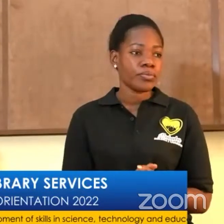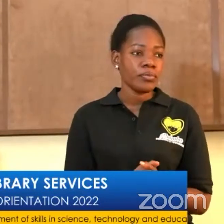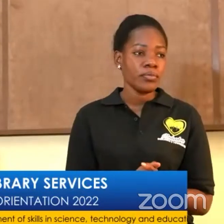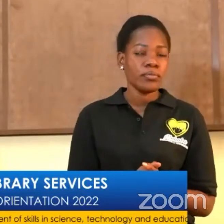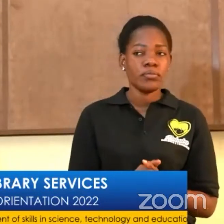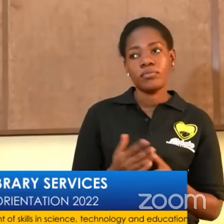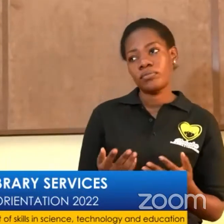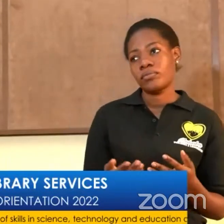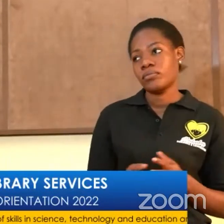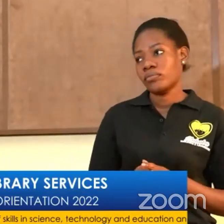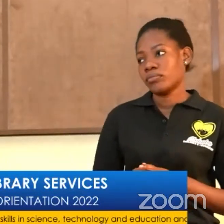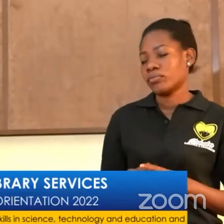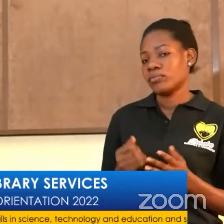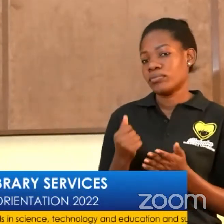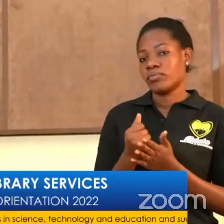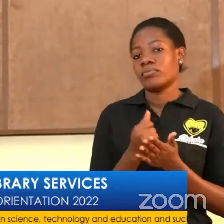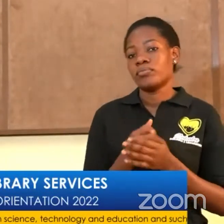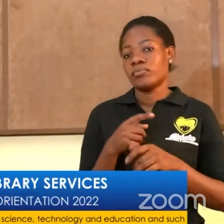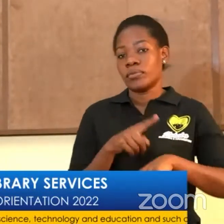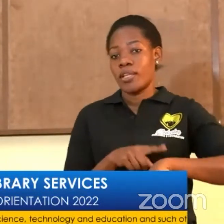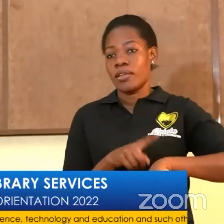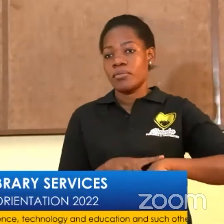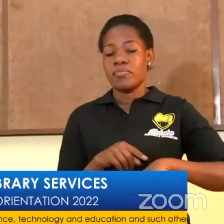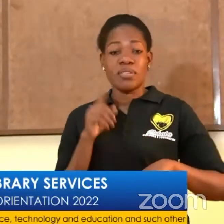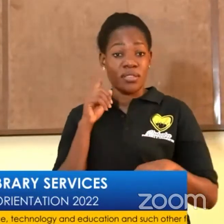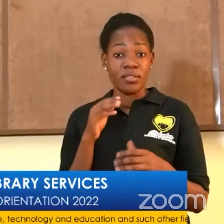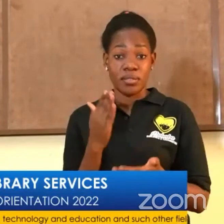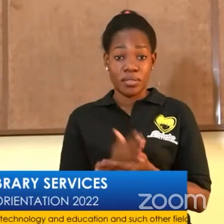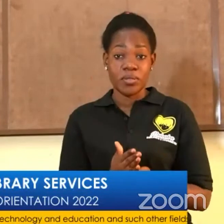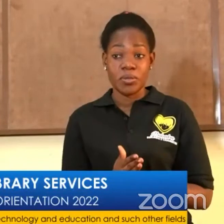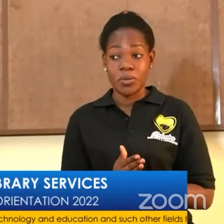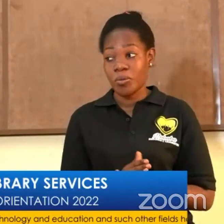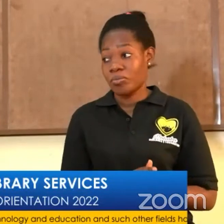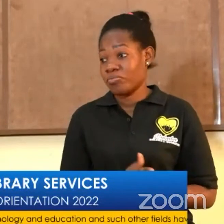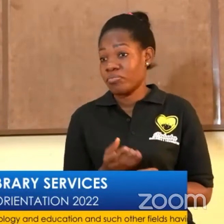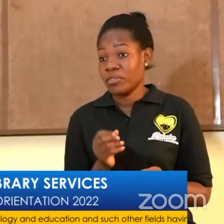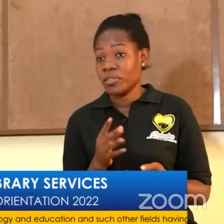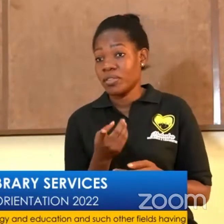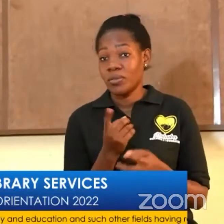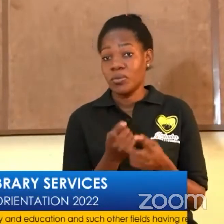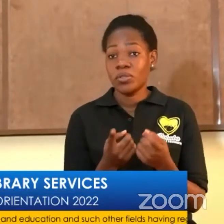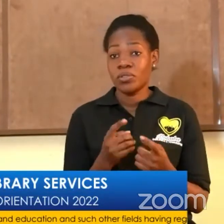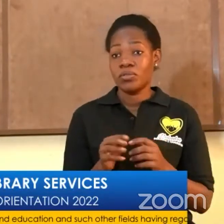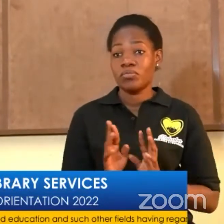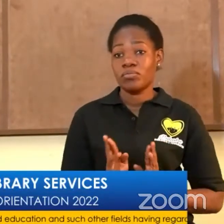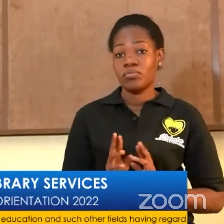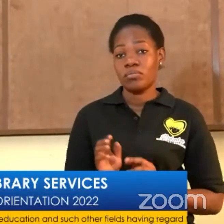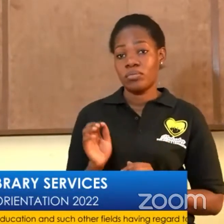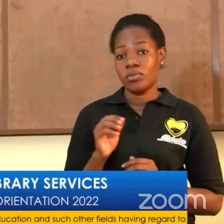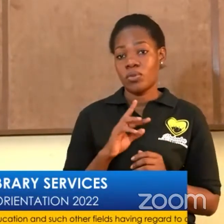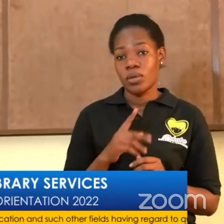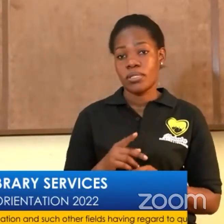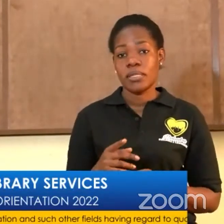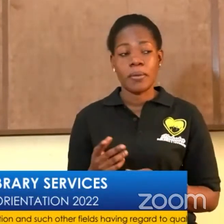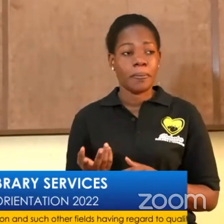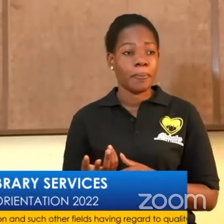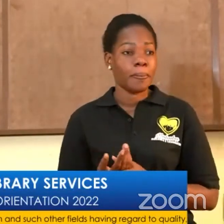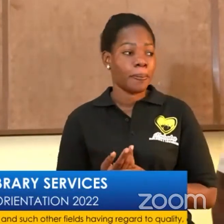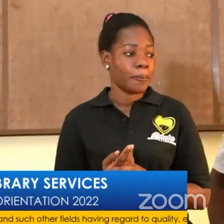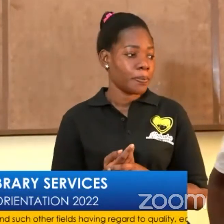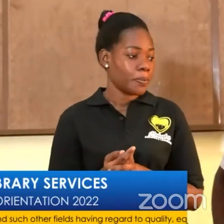interest of time, I think I can stop there. If there are questions, we shall answer them.